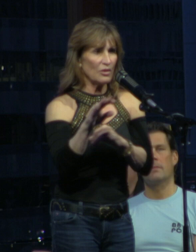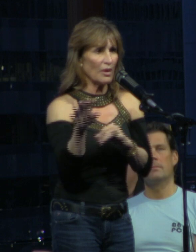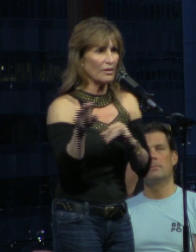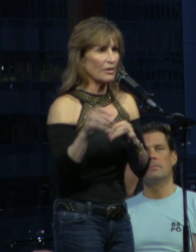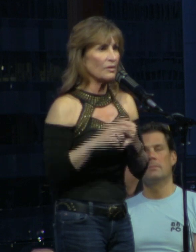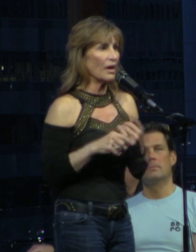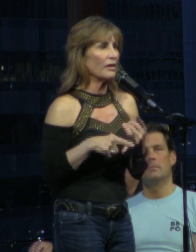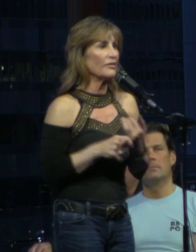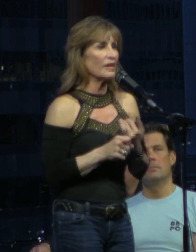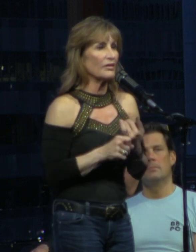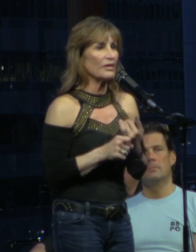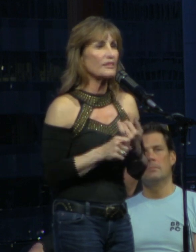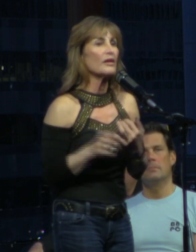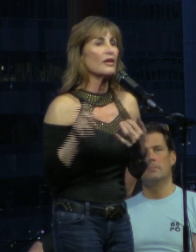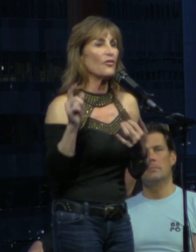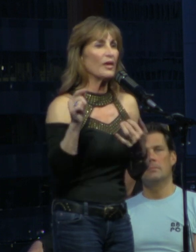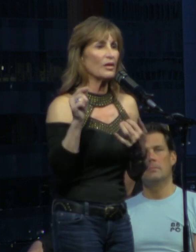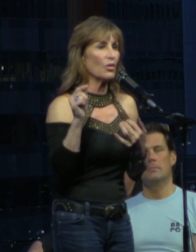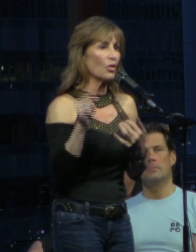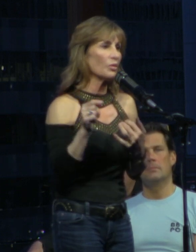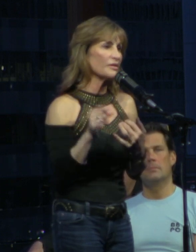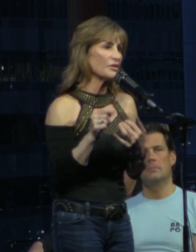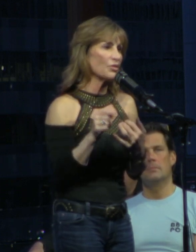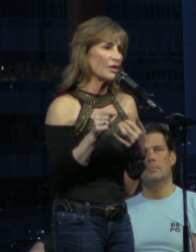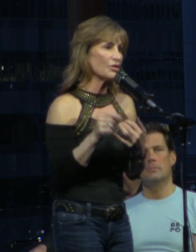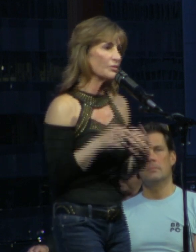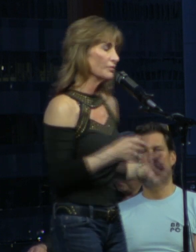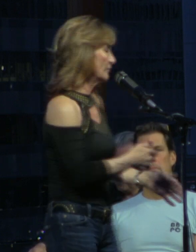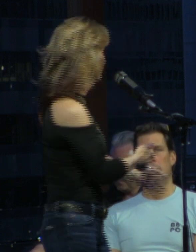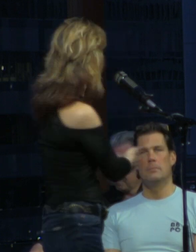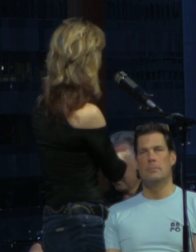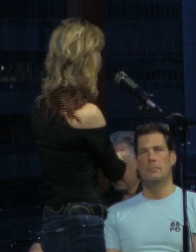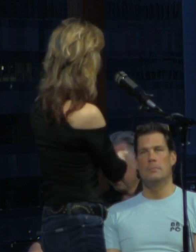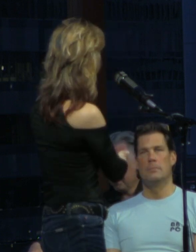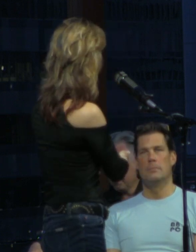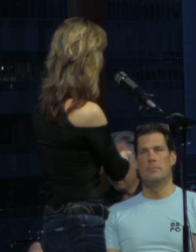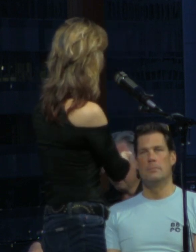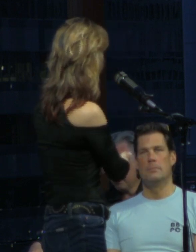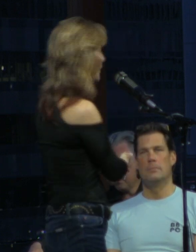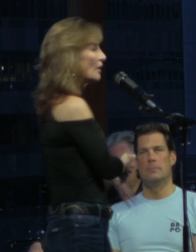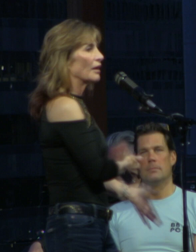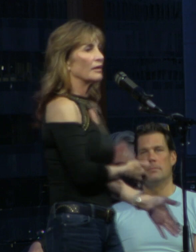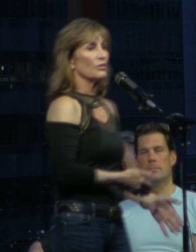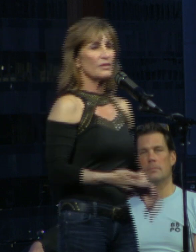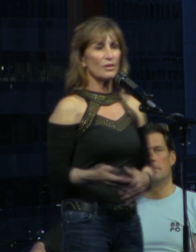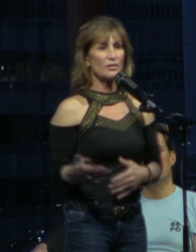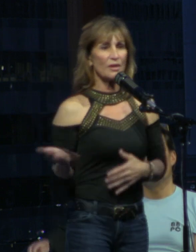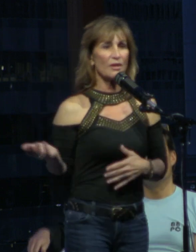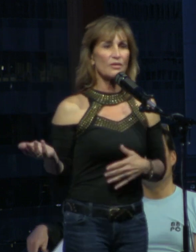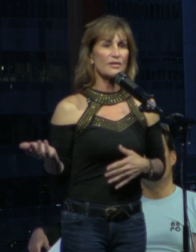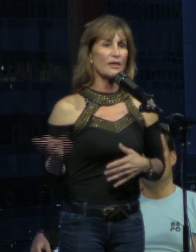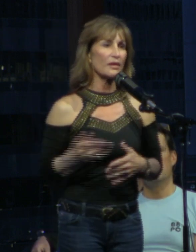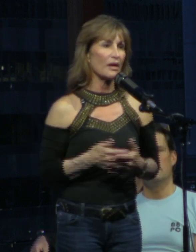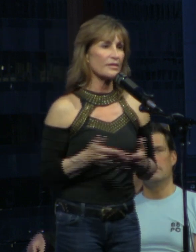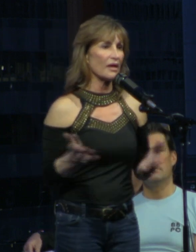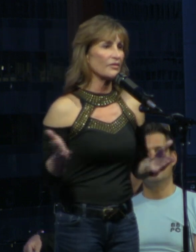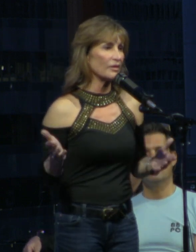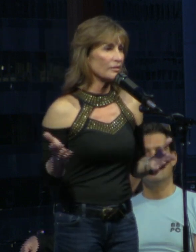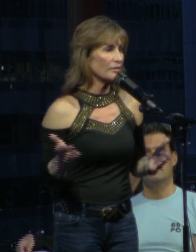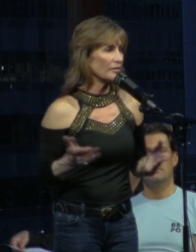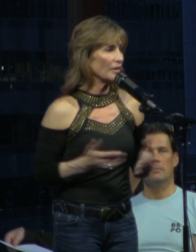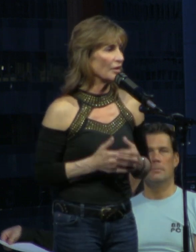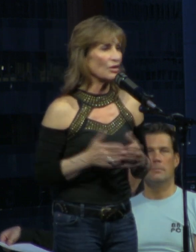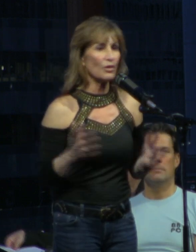98% of you out there, 9 out of 10 of us, have been in a horrible situation. And it was those on the other side that got us out